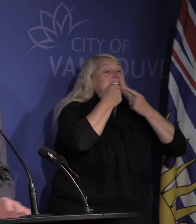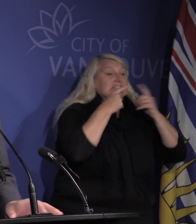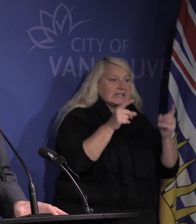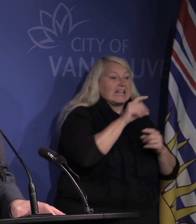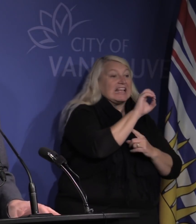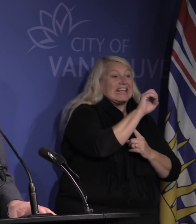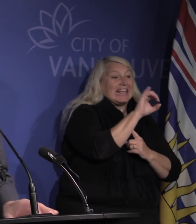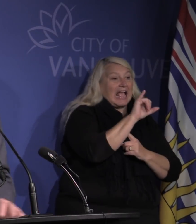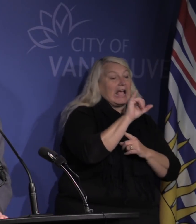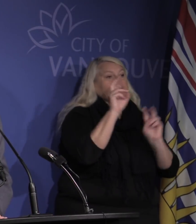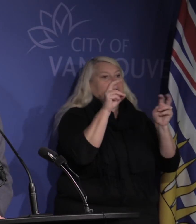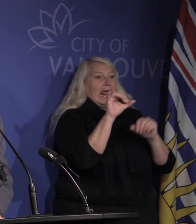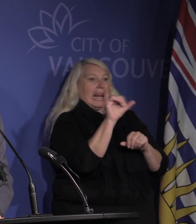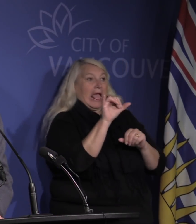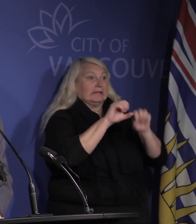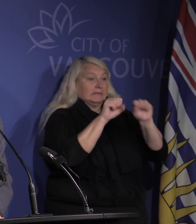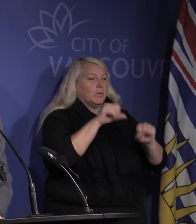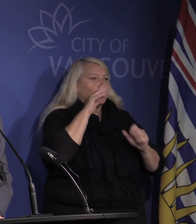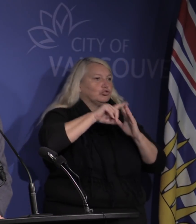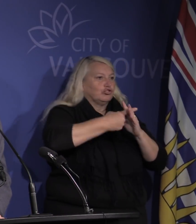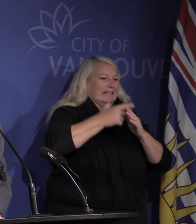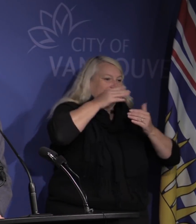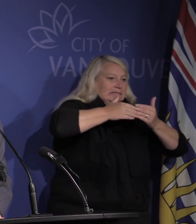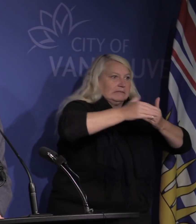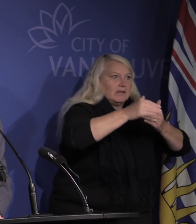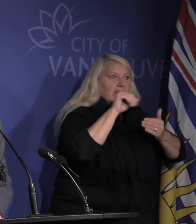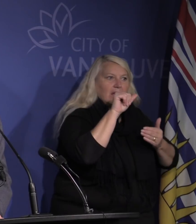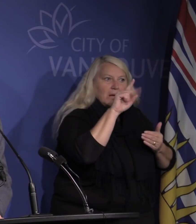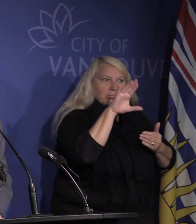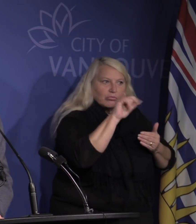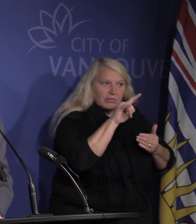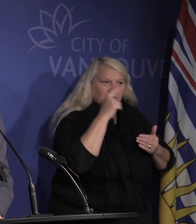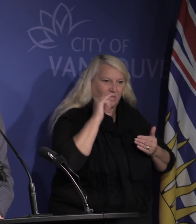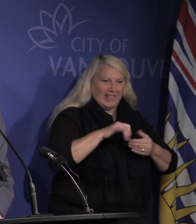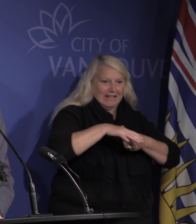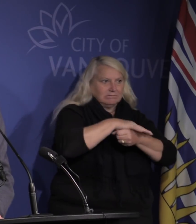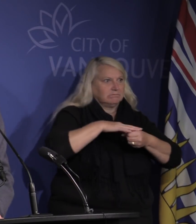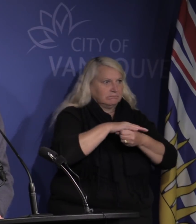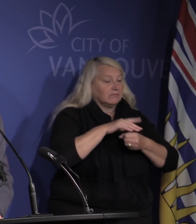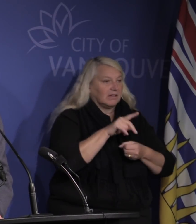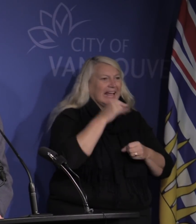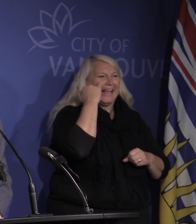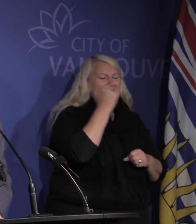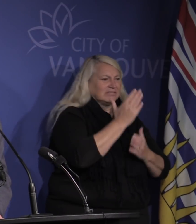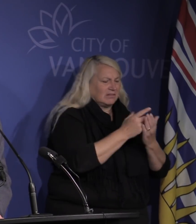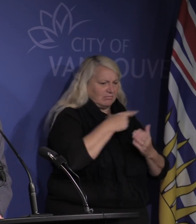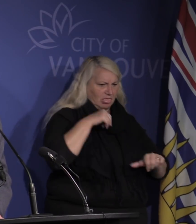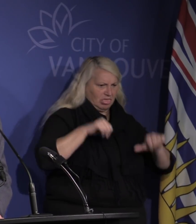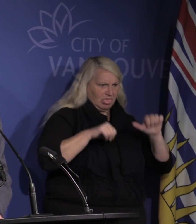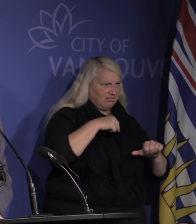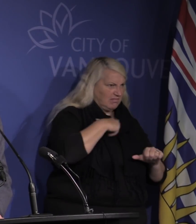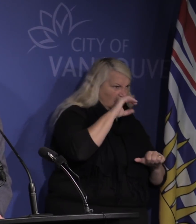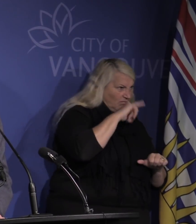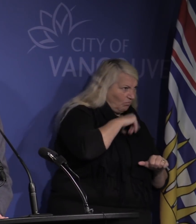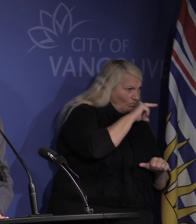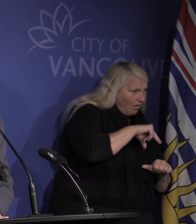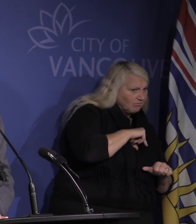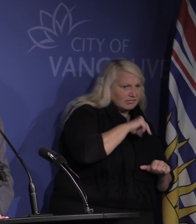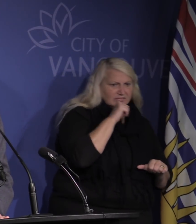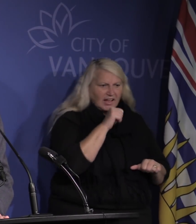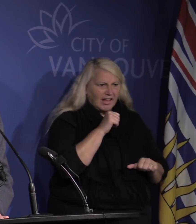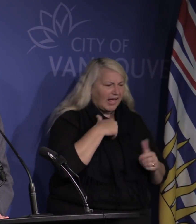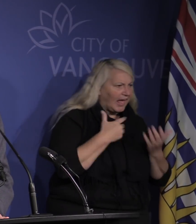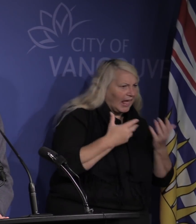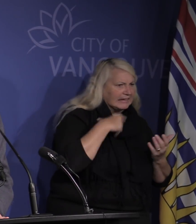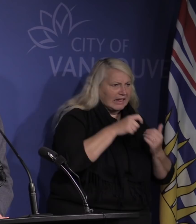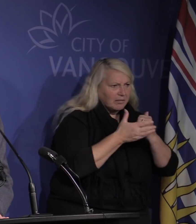EI-like system is coming in April. If you are unsure whether you will qualify for EI or need additional help, I encourage people to find